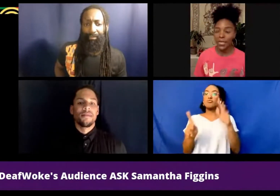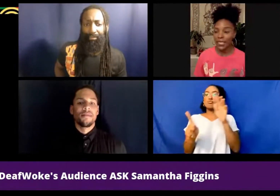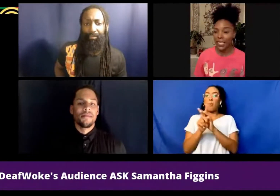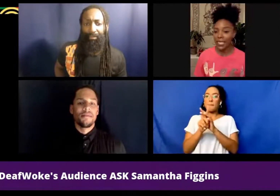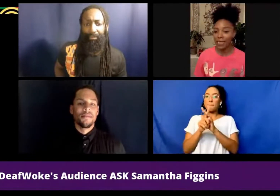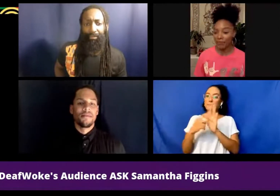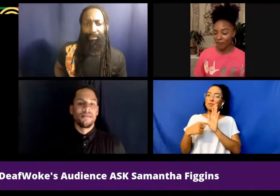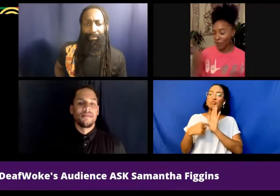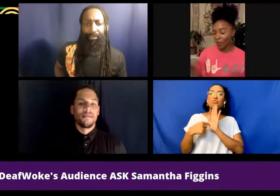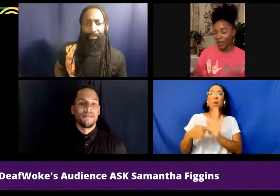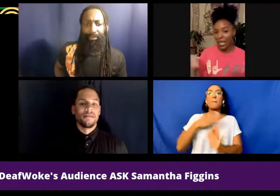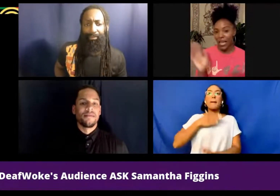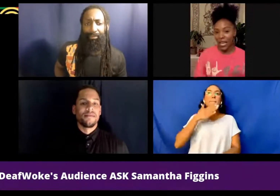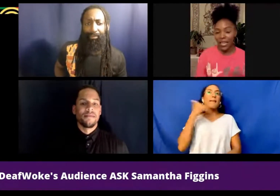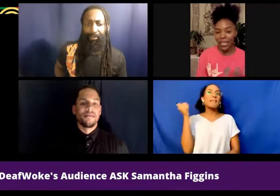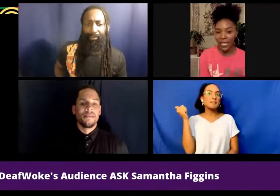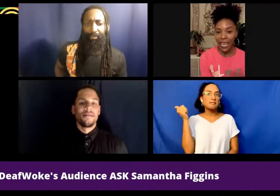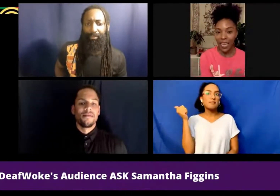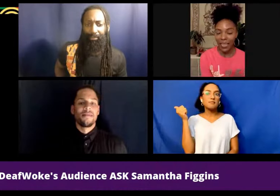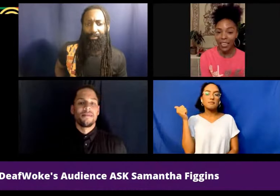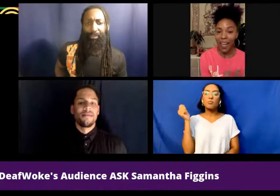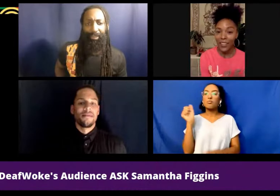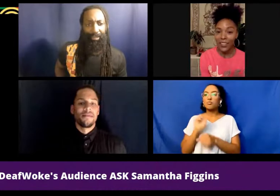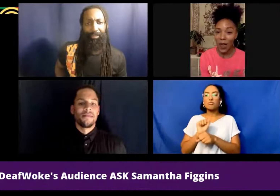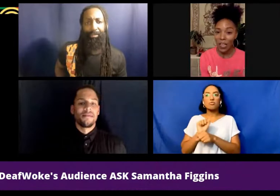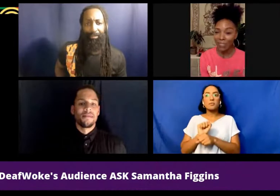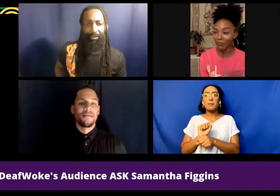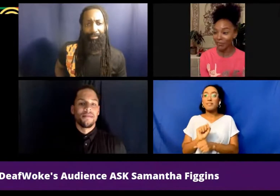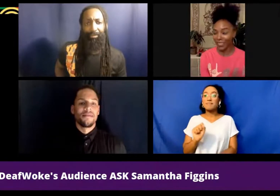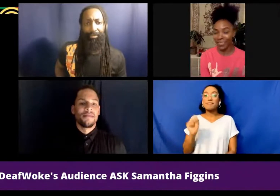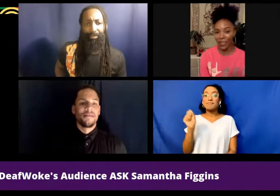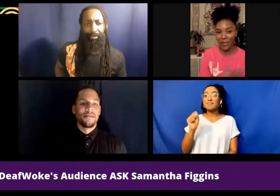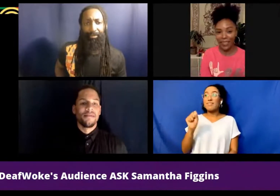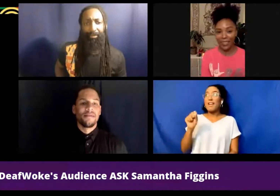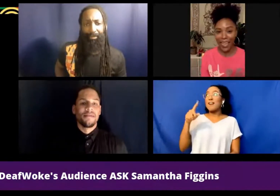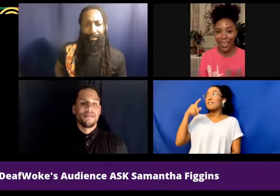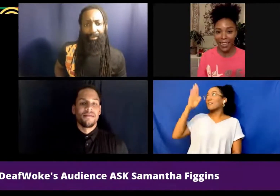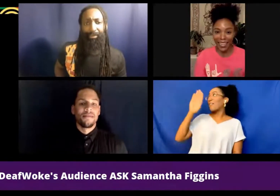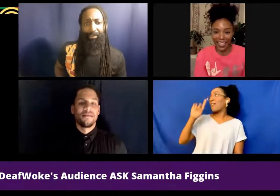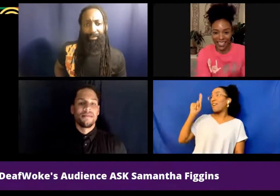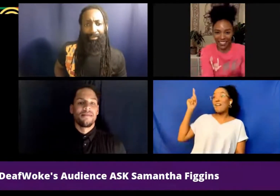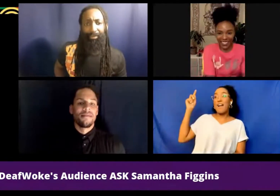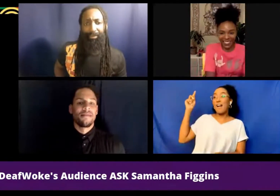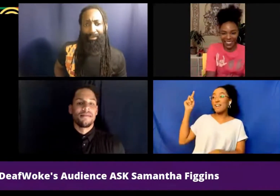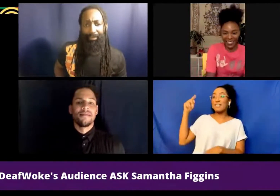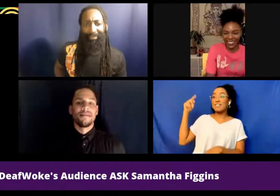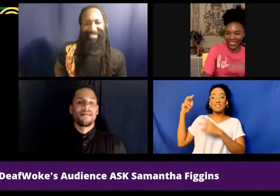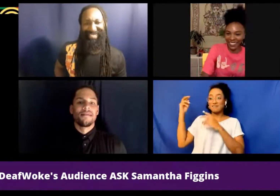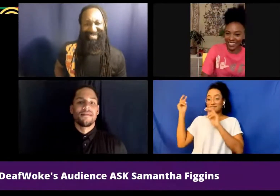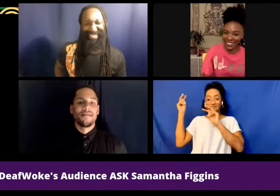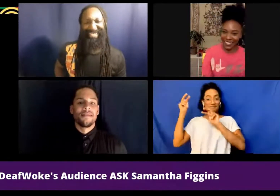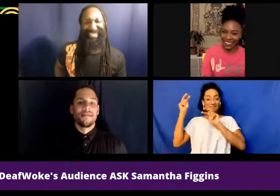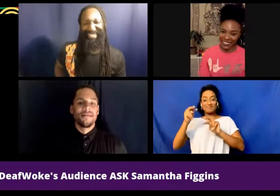do my best. And yeah, God saw it. He let me into Ailey.